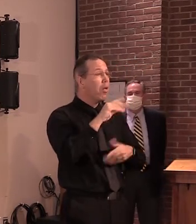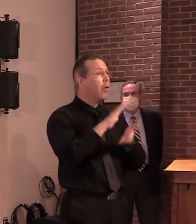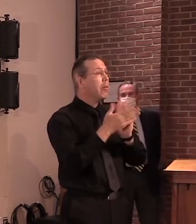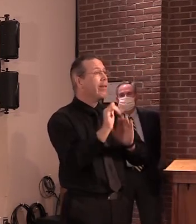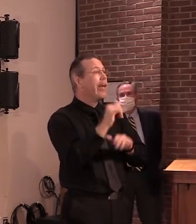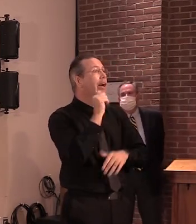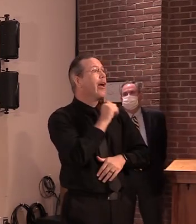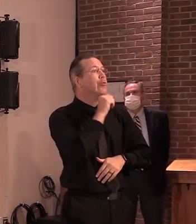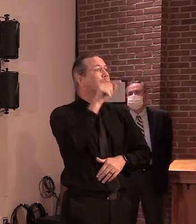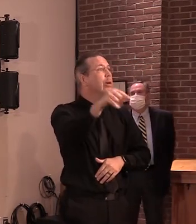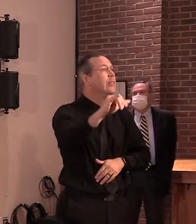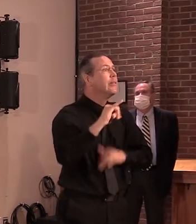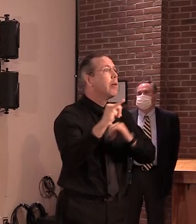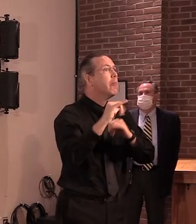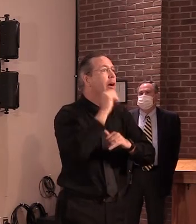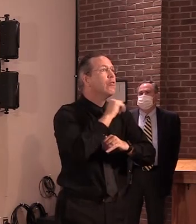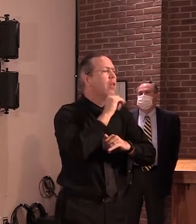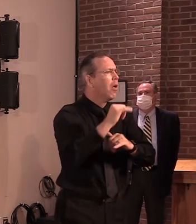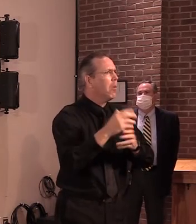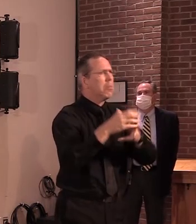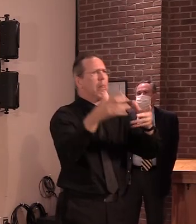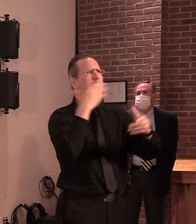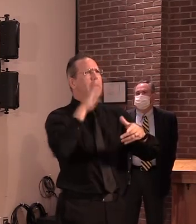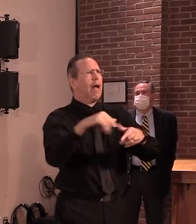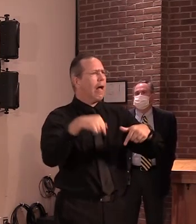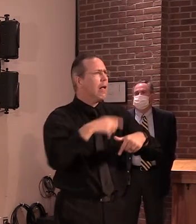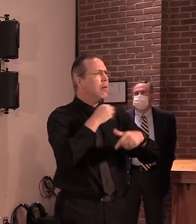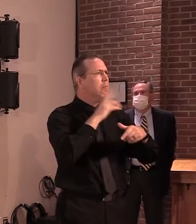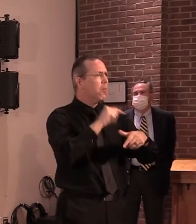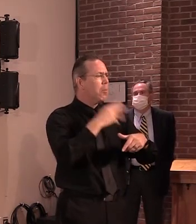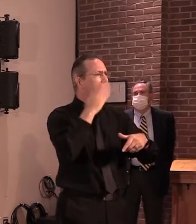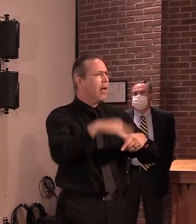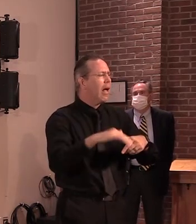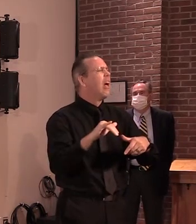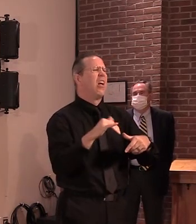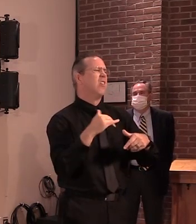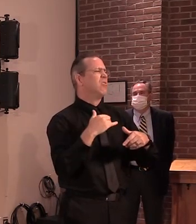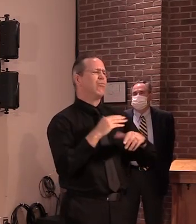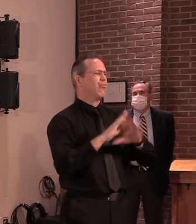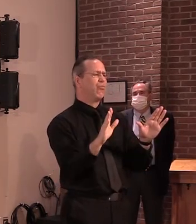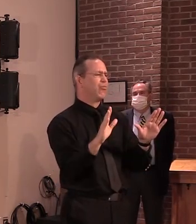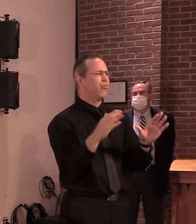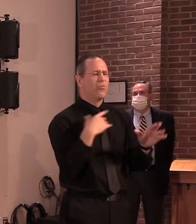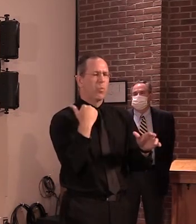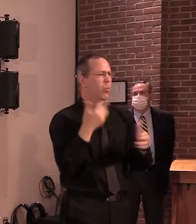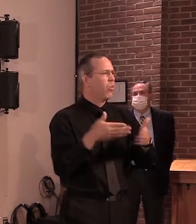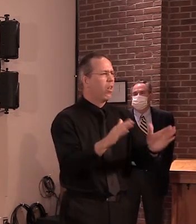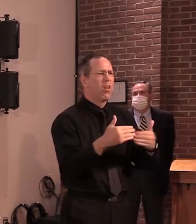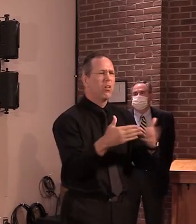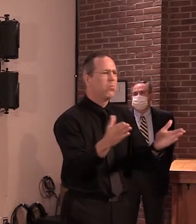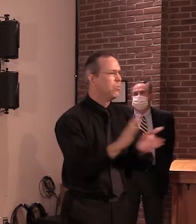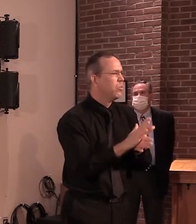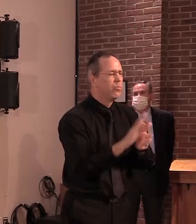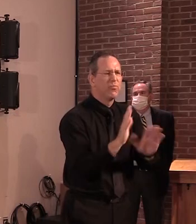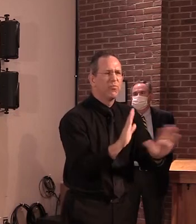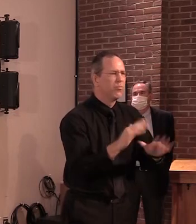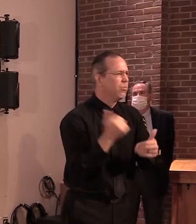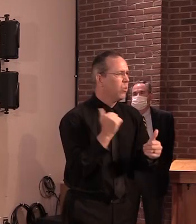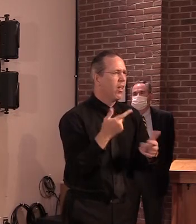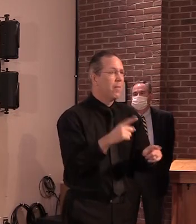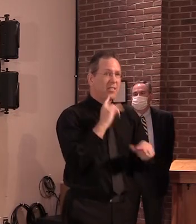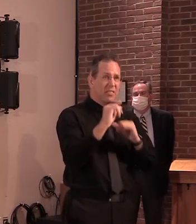other states, we would not be having this conversation. We would likely be planning a fully remote school year.